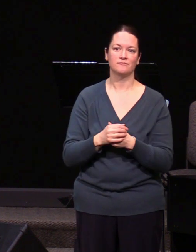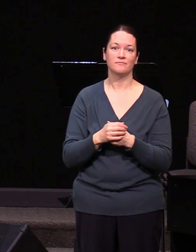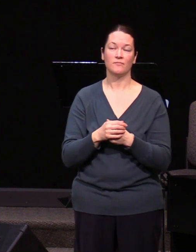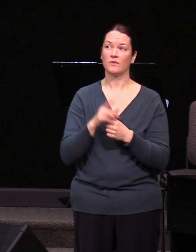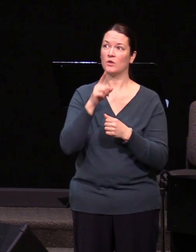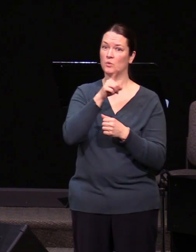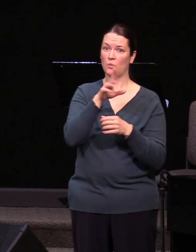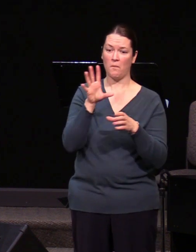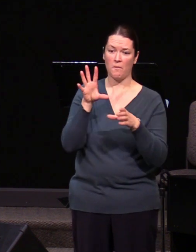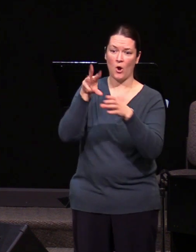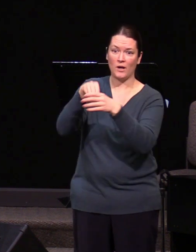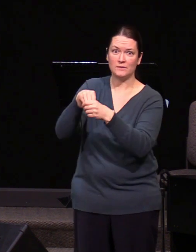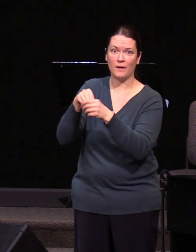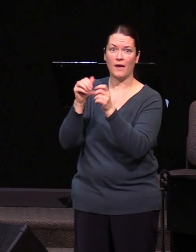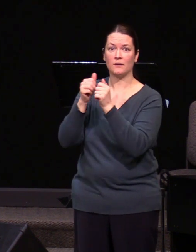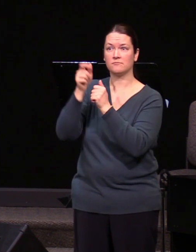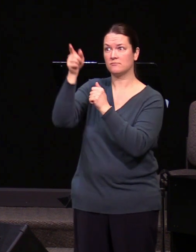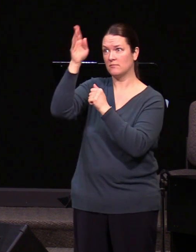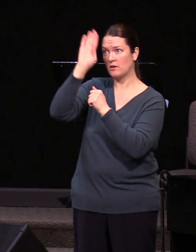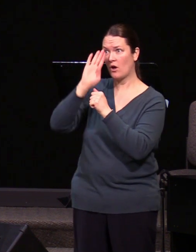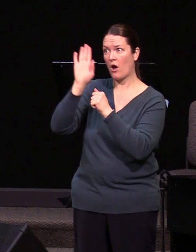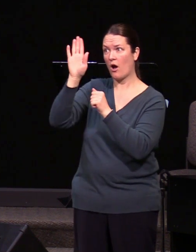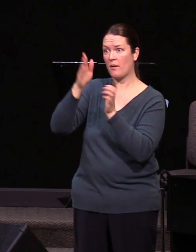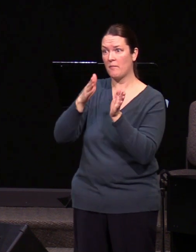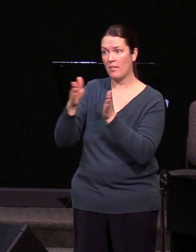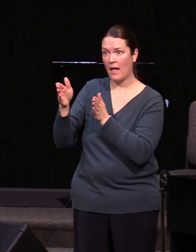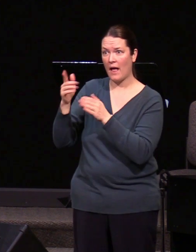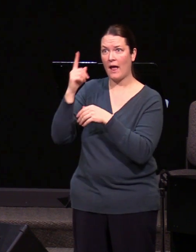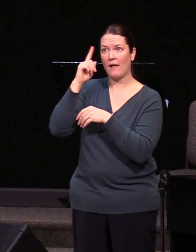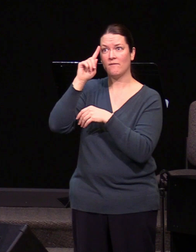Participating in God's plan for creation.